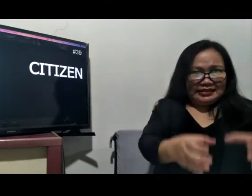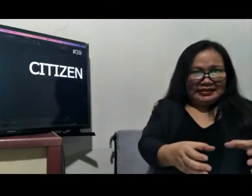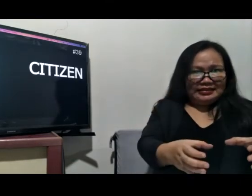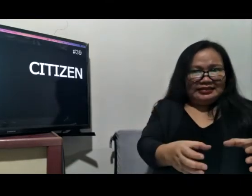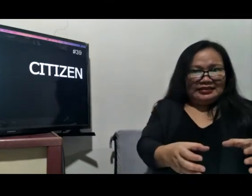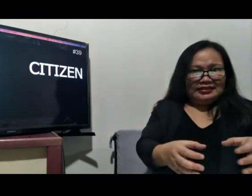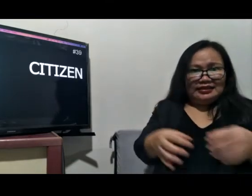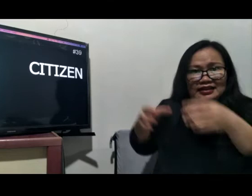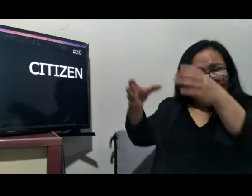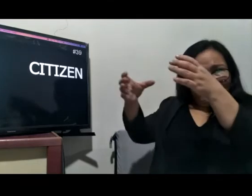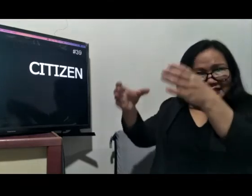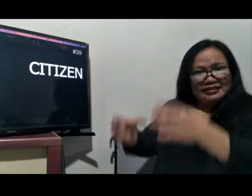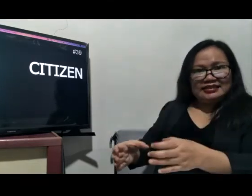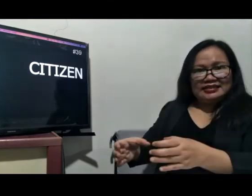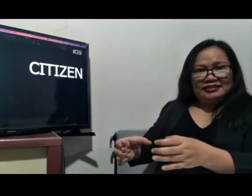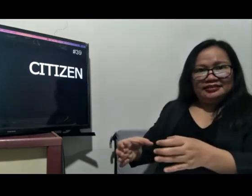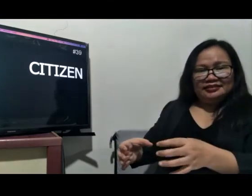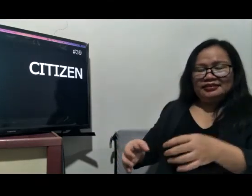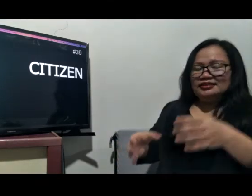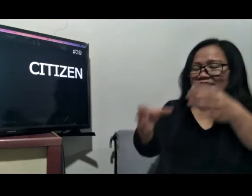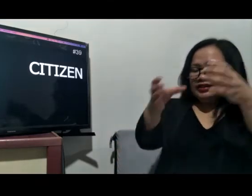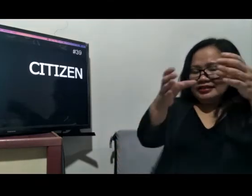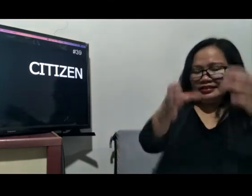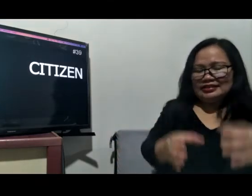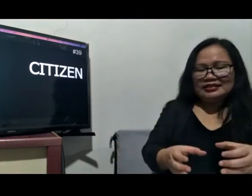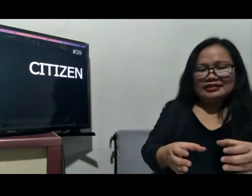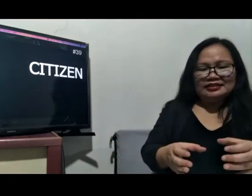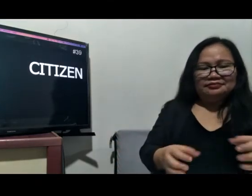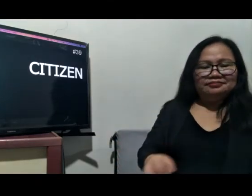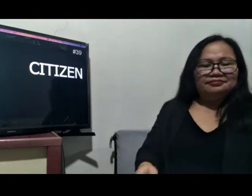Citizen. Citizen. Citizen.